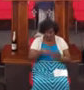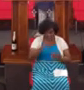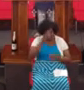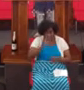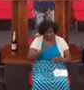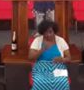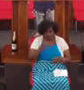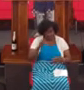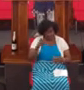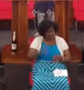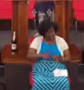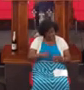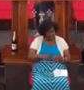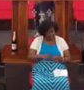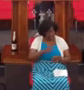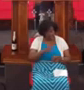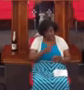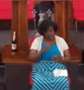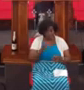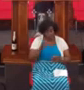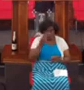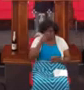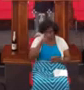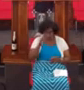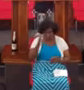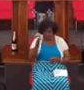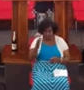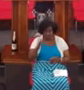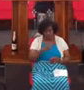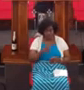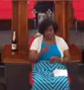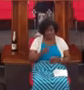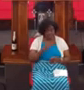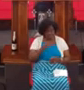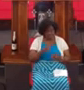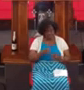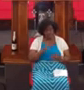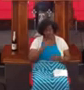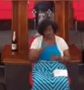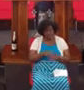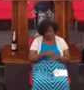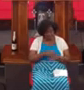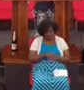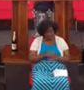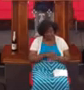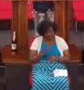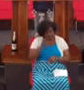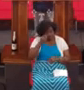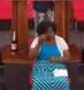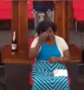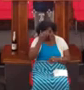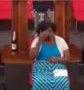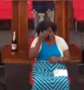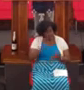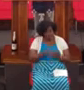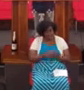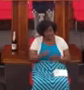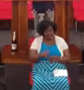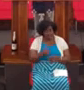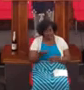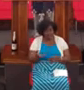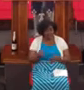that was in need, they immediately became uneasy. Because they knew that anything